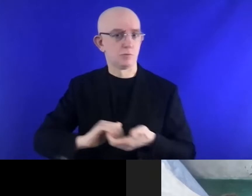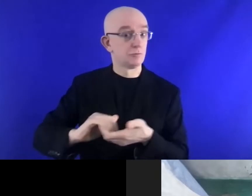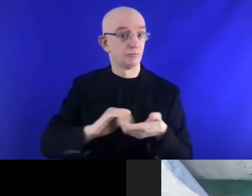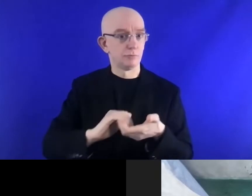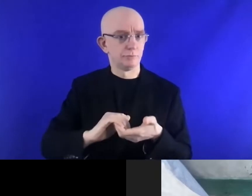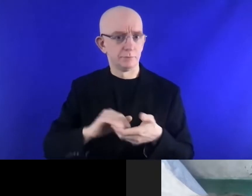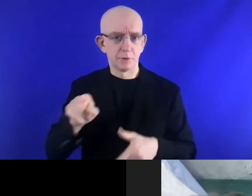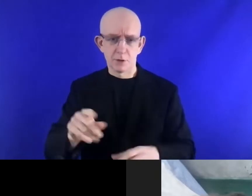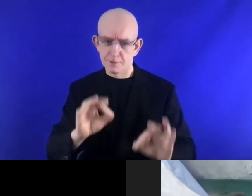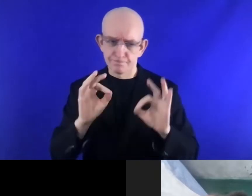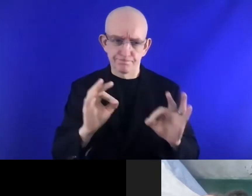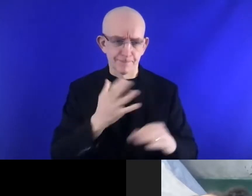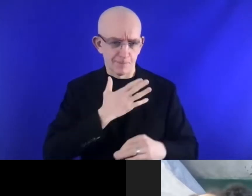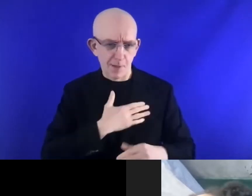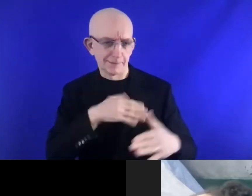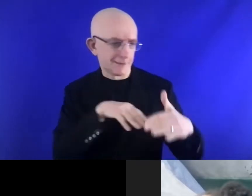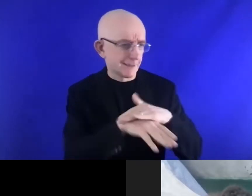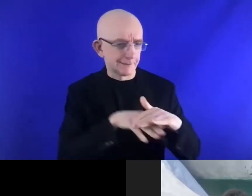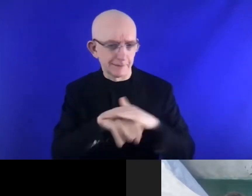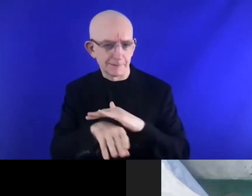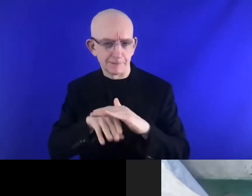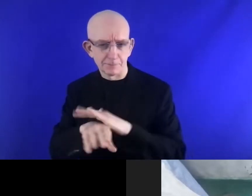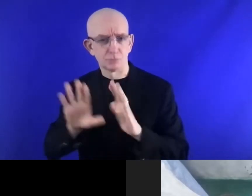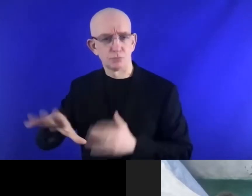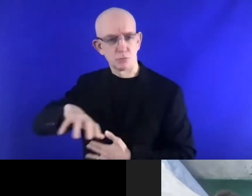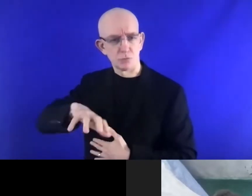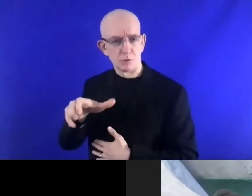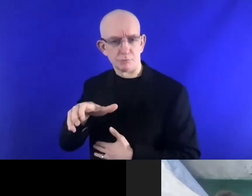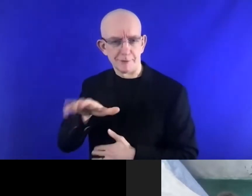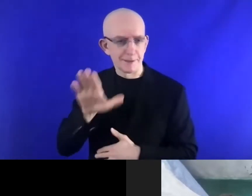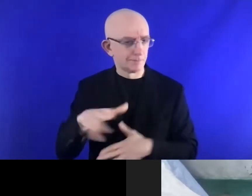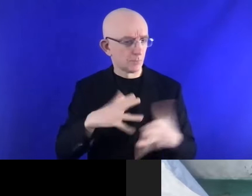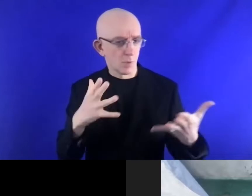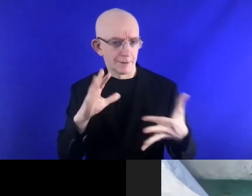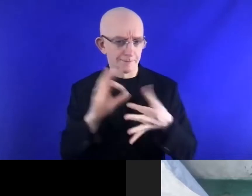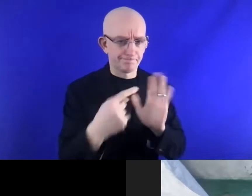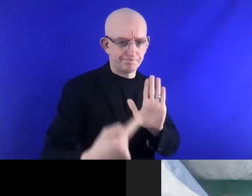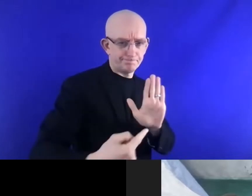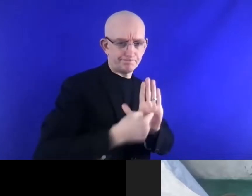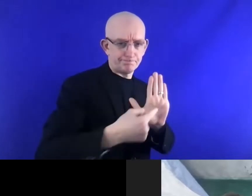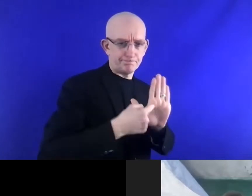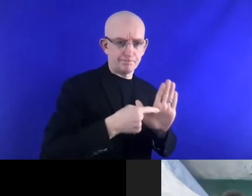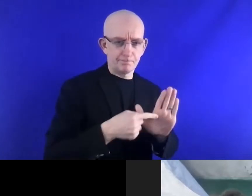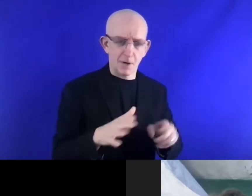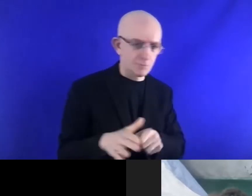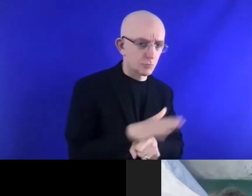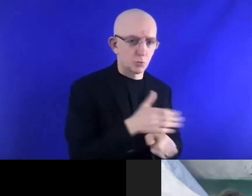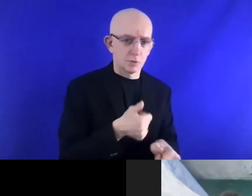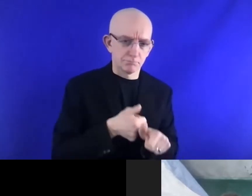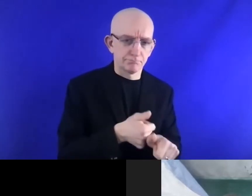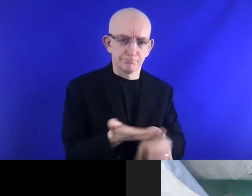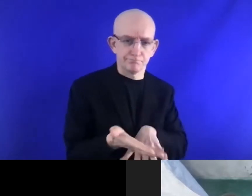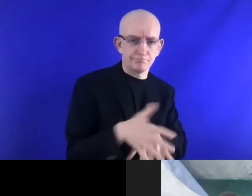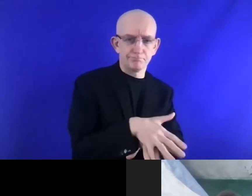Persons with Disabilities. She is also an activist for mental health, and she belongs to